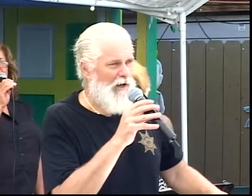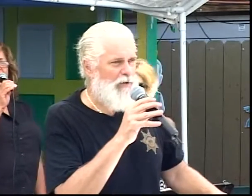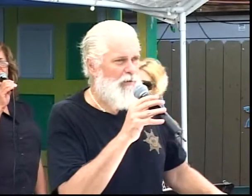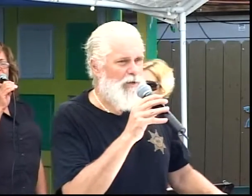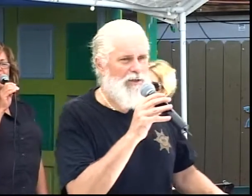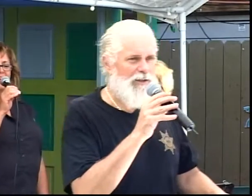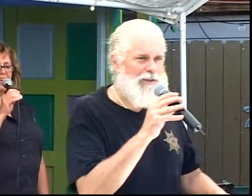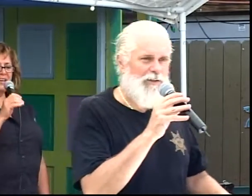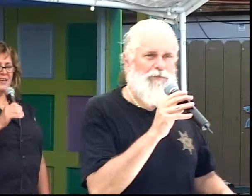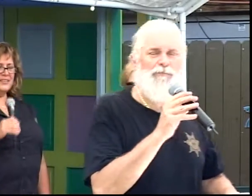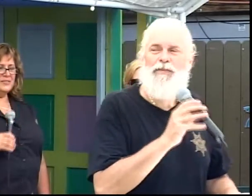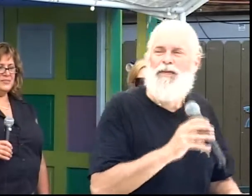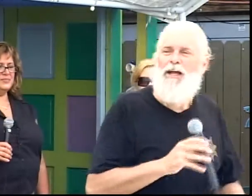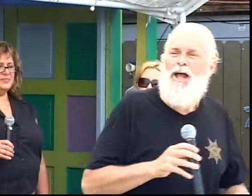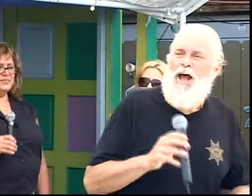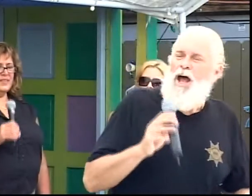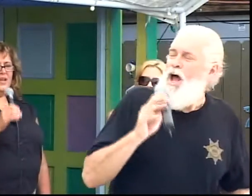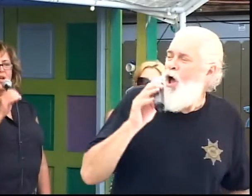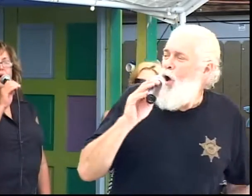I'll fly away